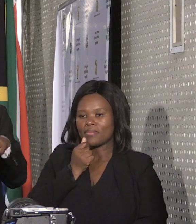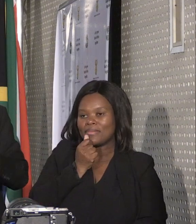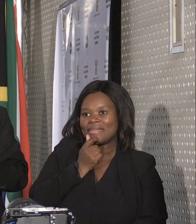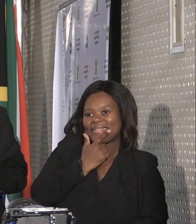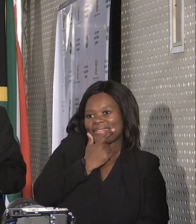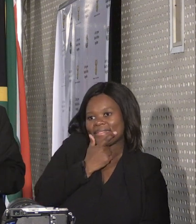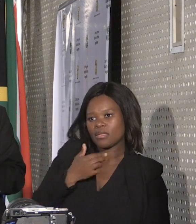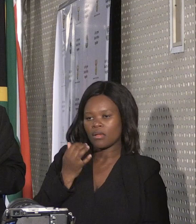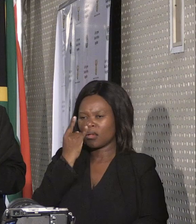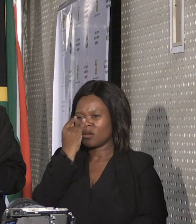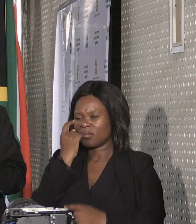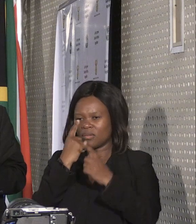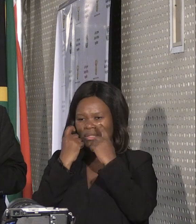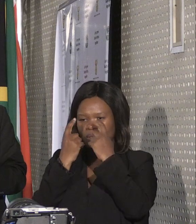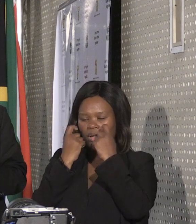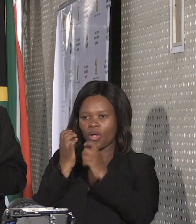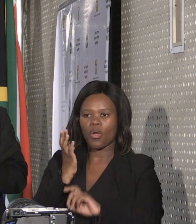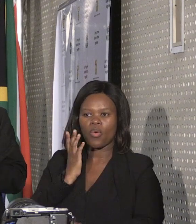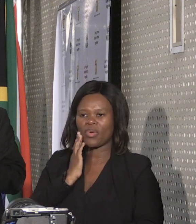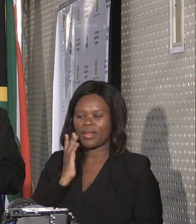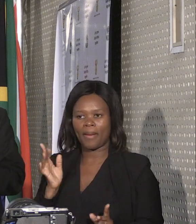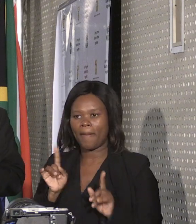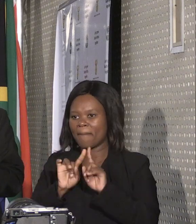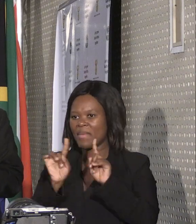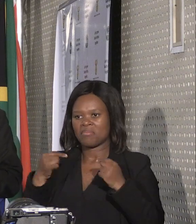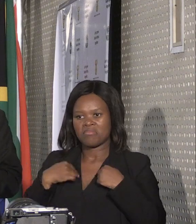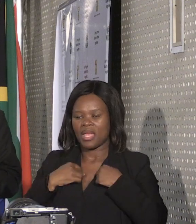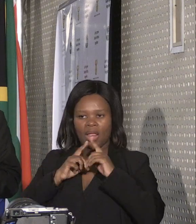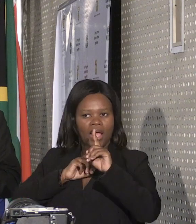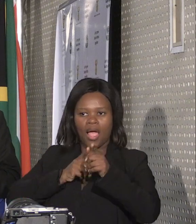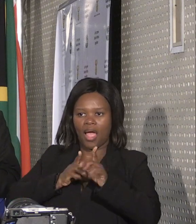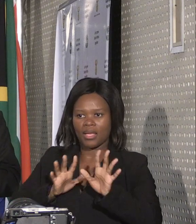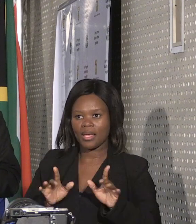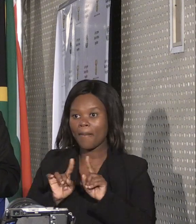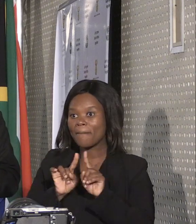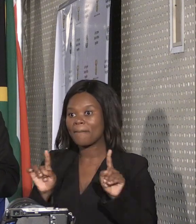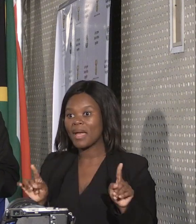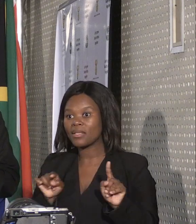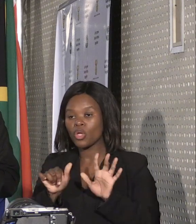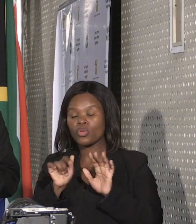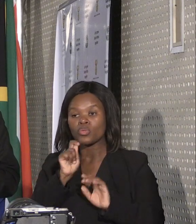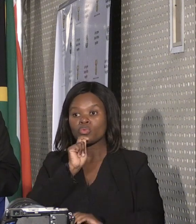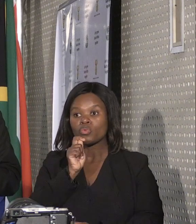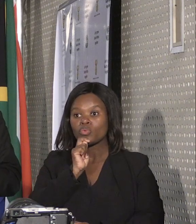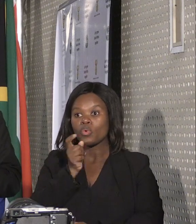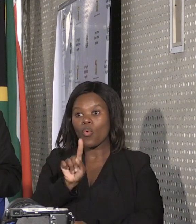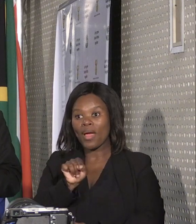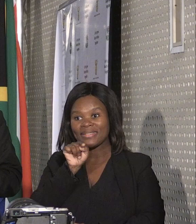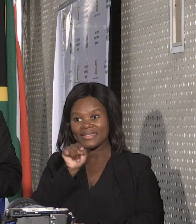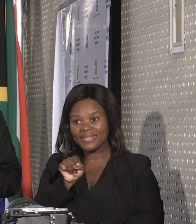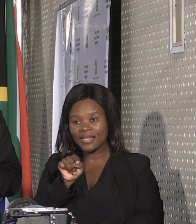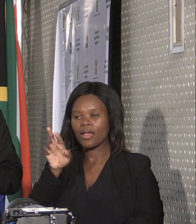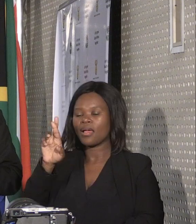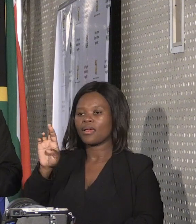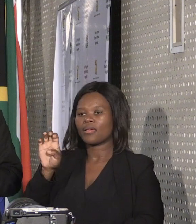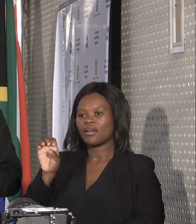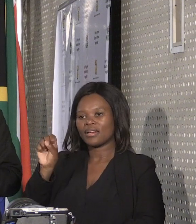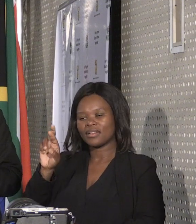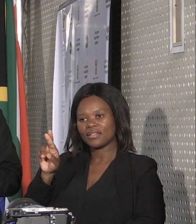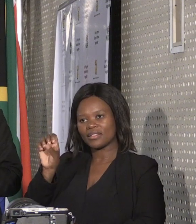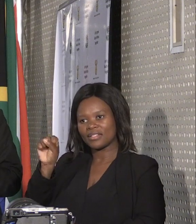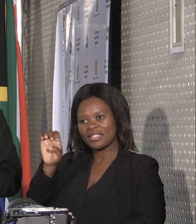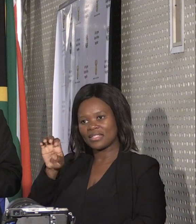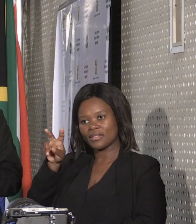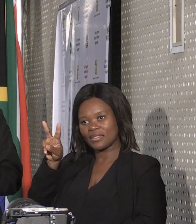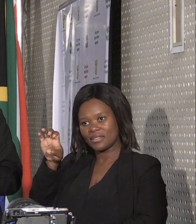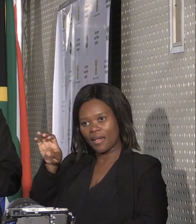cry. I'm not going to respond to those. But there's a fundamental issue on the table, the state of governance of Reserve Bank. This